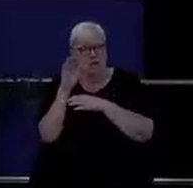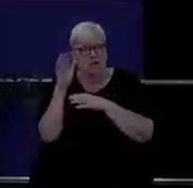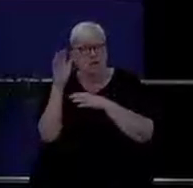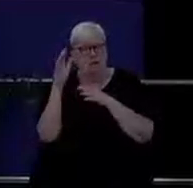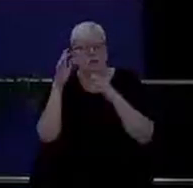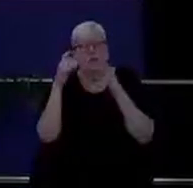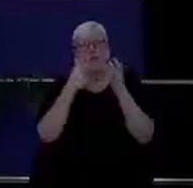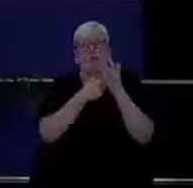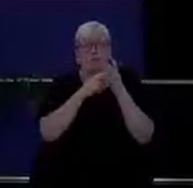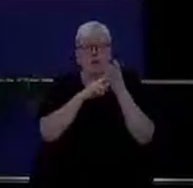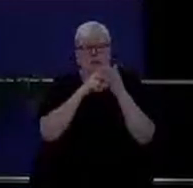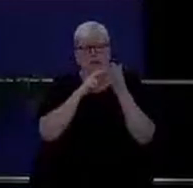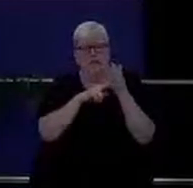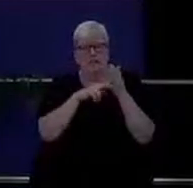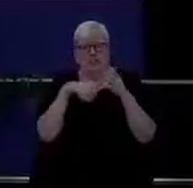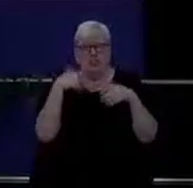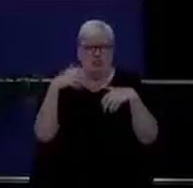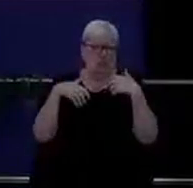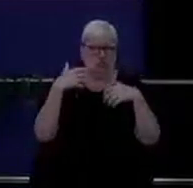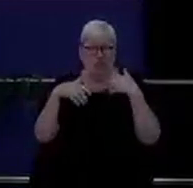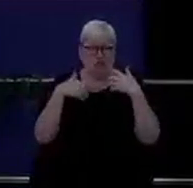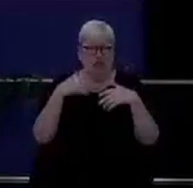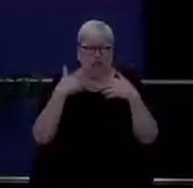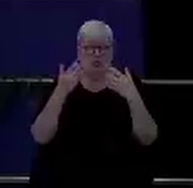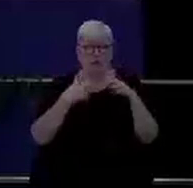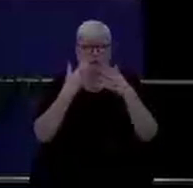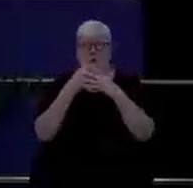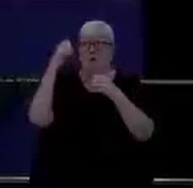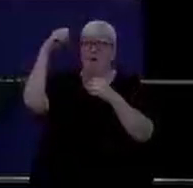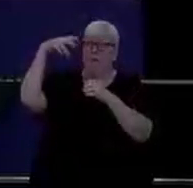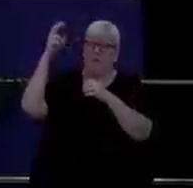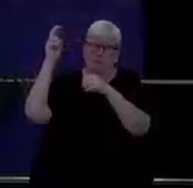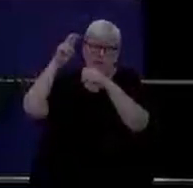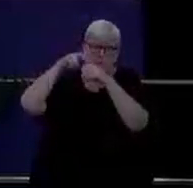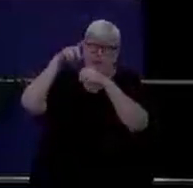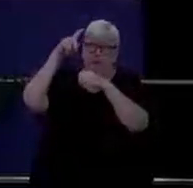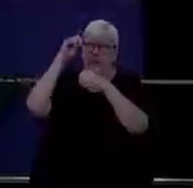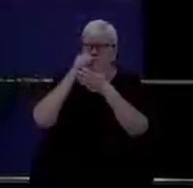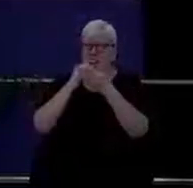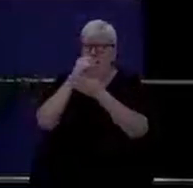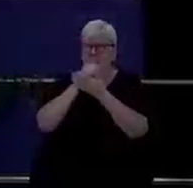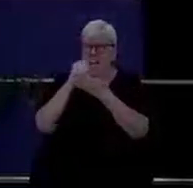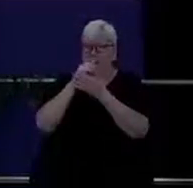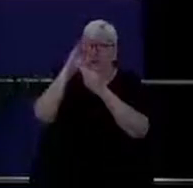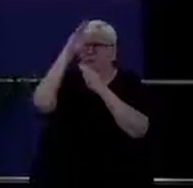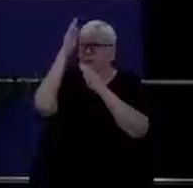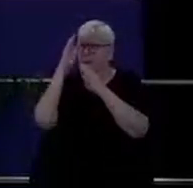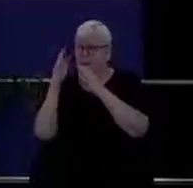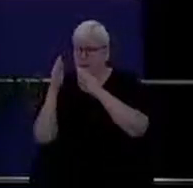preens himself, perched on the lamppost at the end of our drive. He is ragged and all silhouette against the